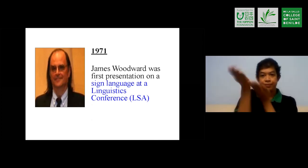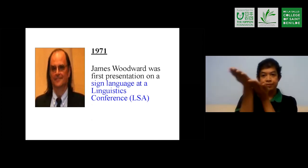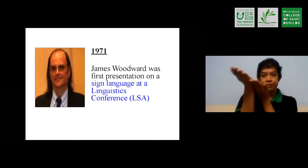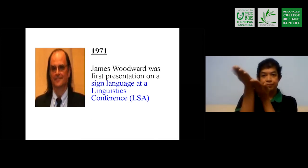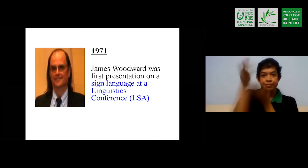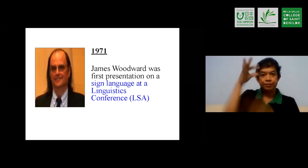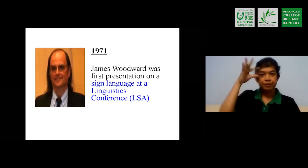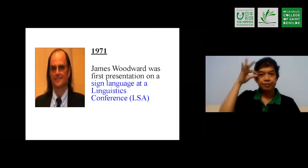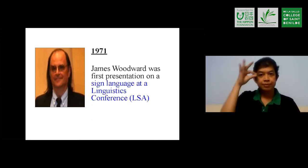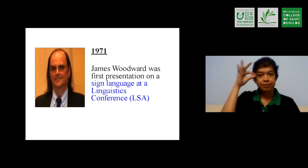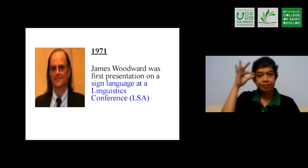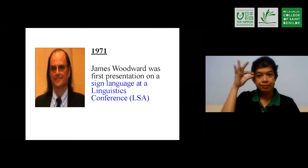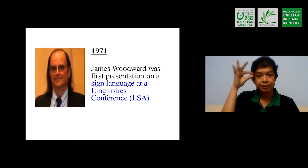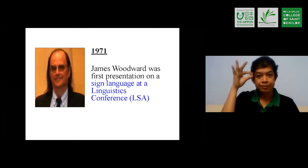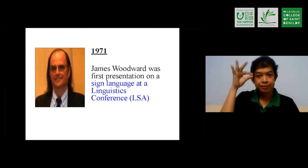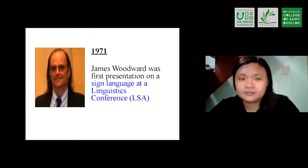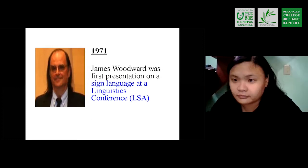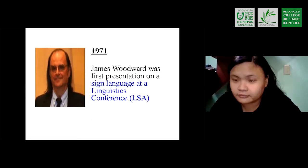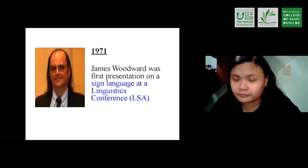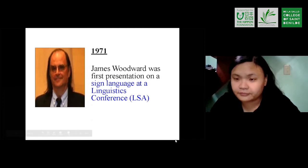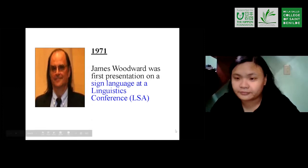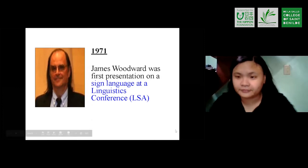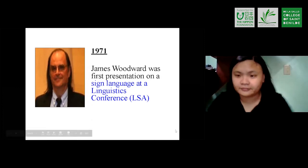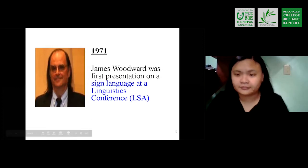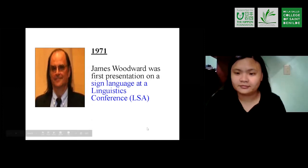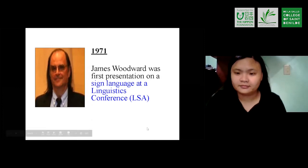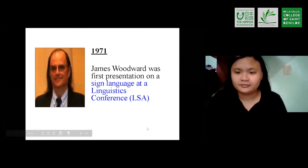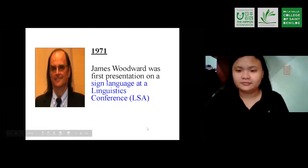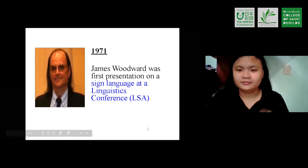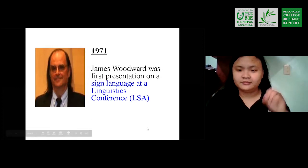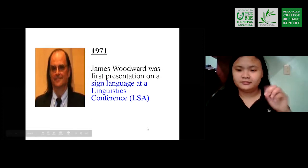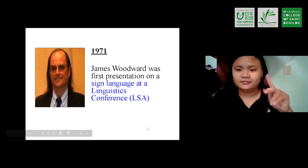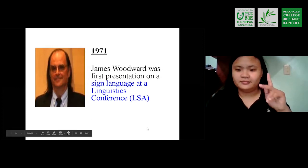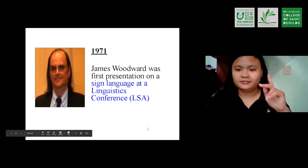Next, Yami, or Jasmine, you're next.